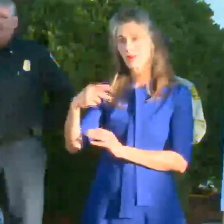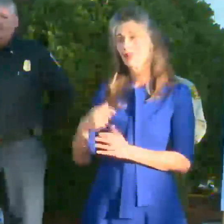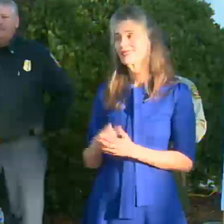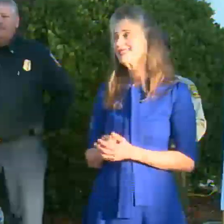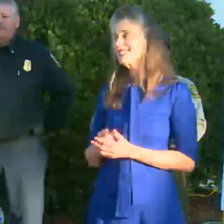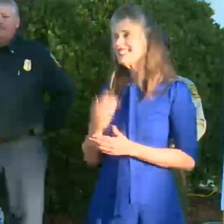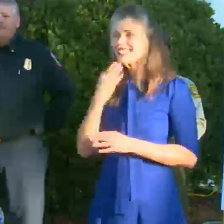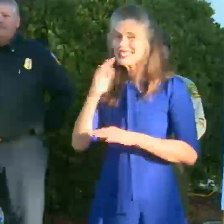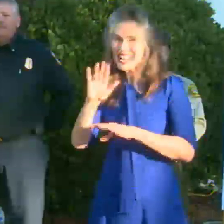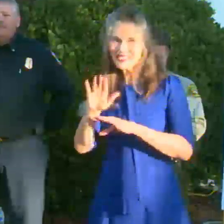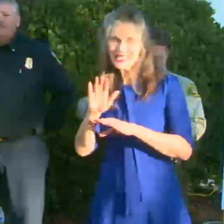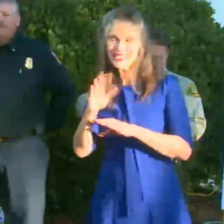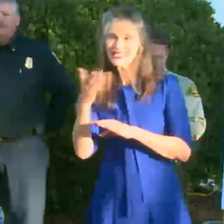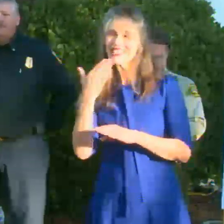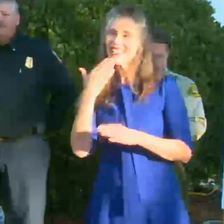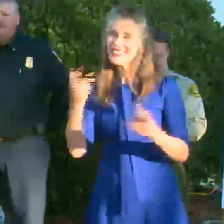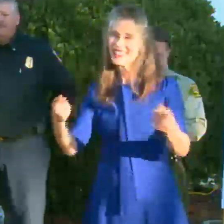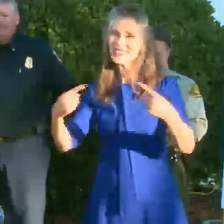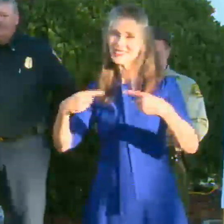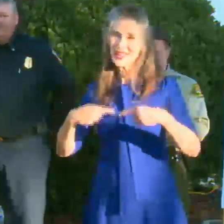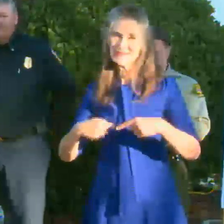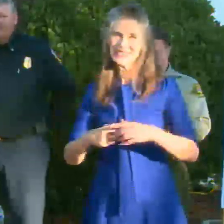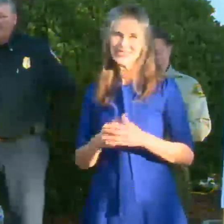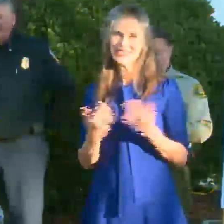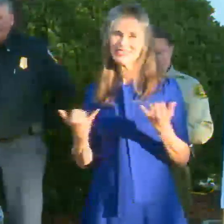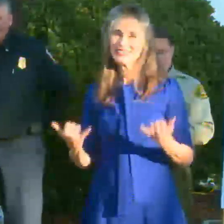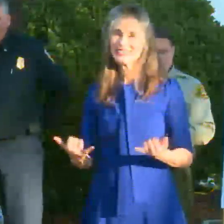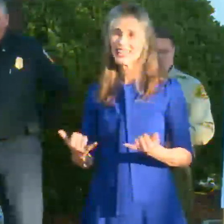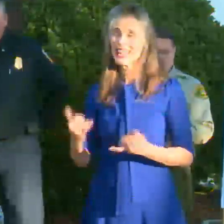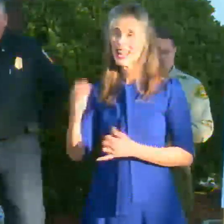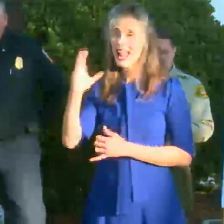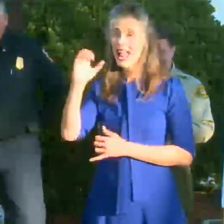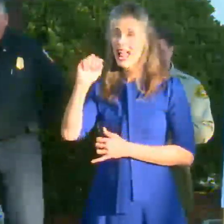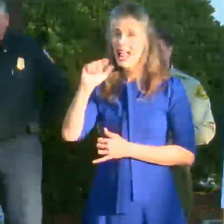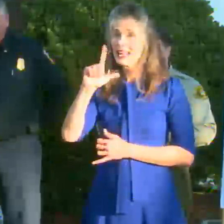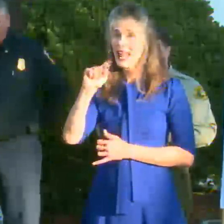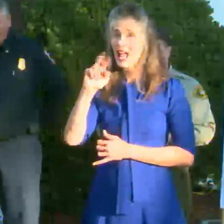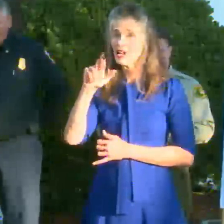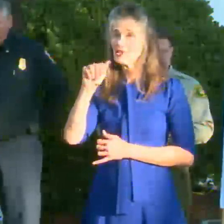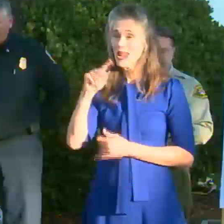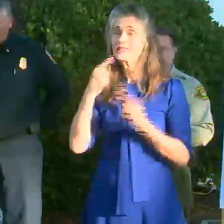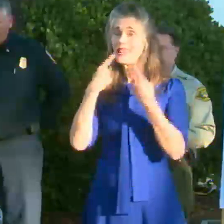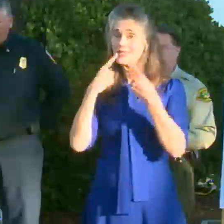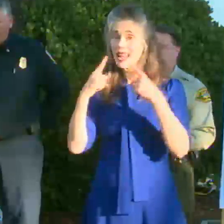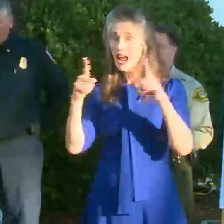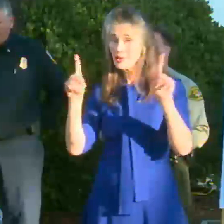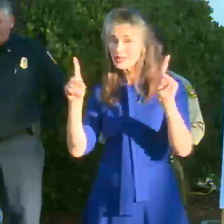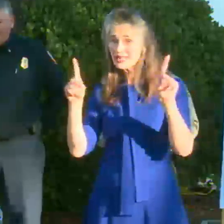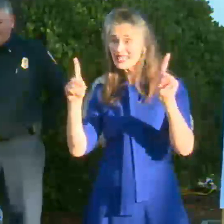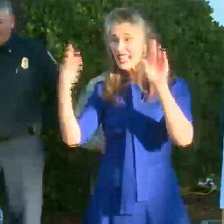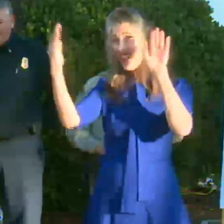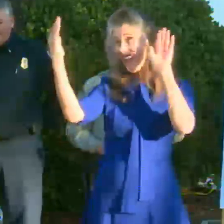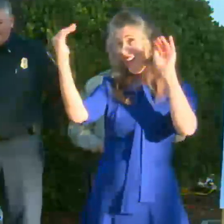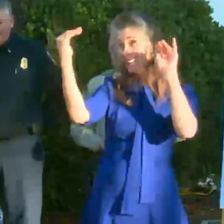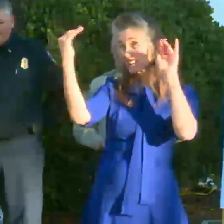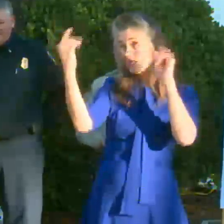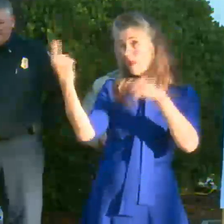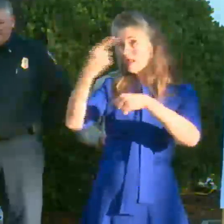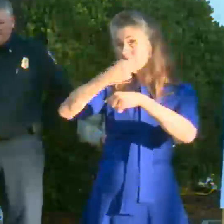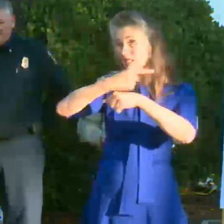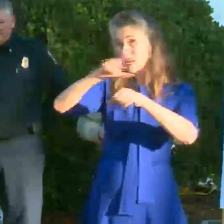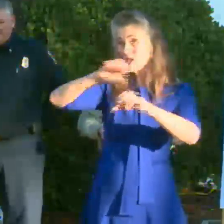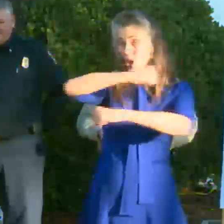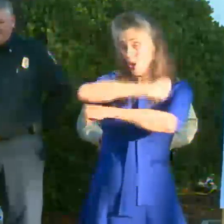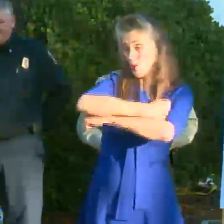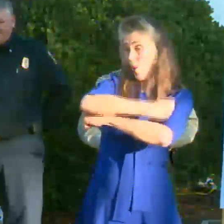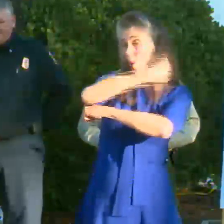Good afternoon. Thank you for all being here today. Caltrans has announced that the estimated opening date of Monday for